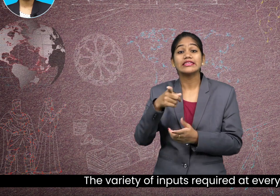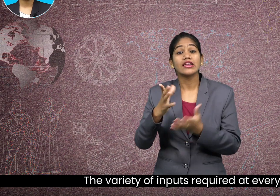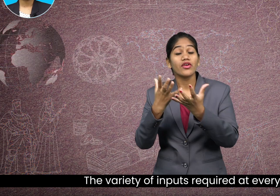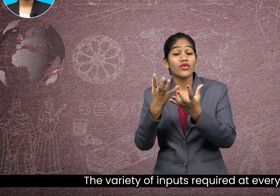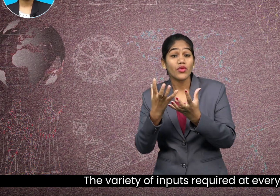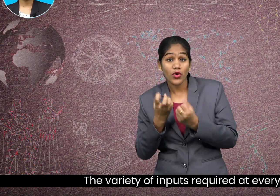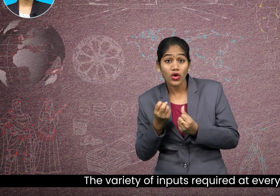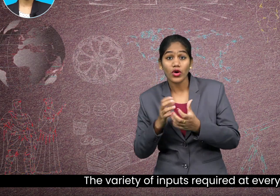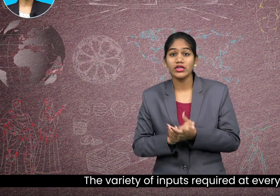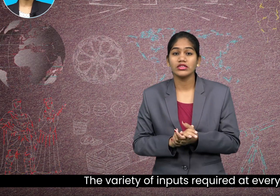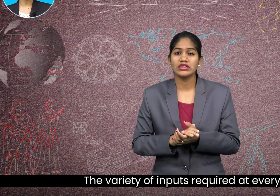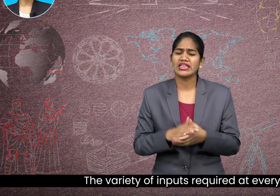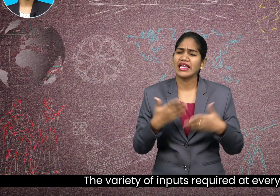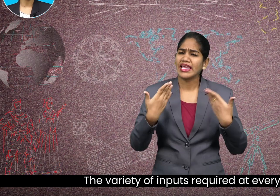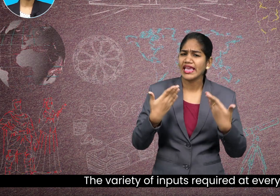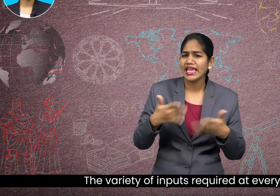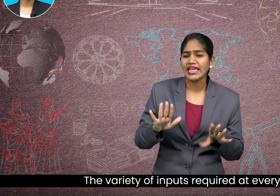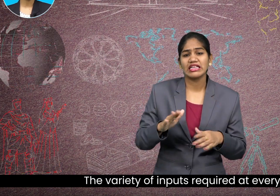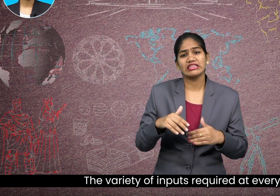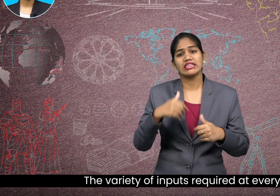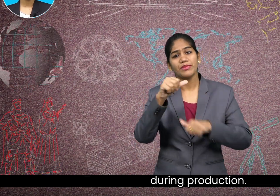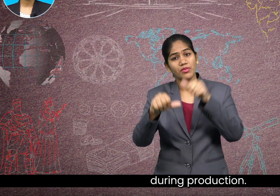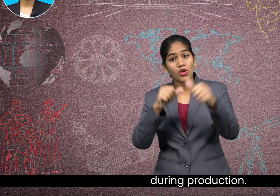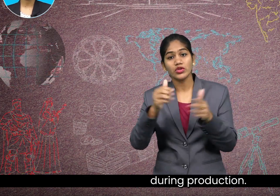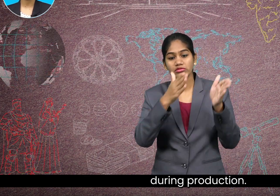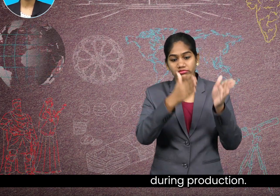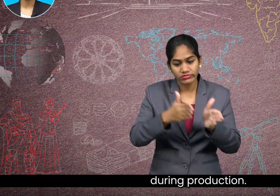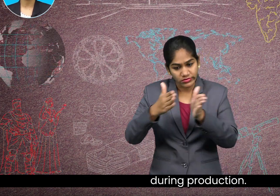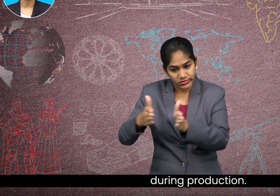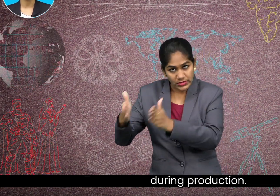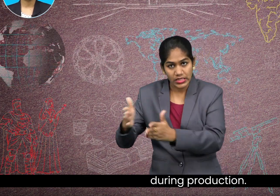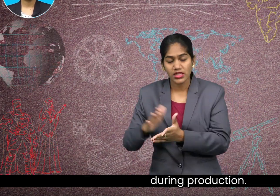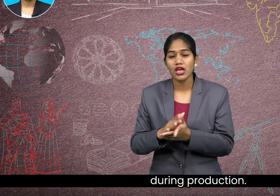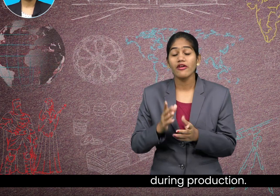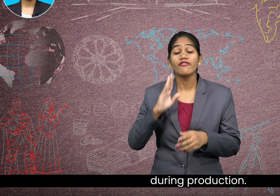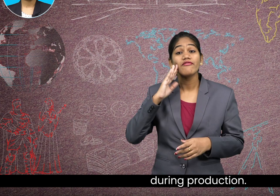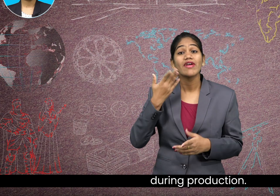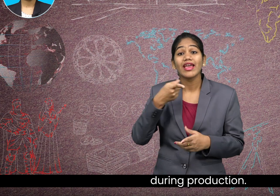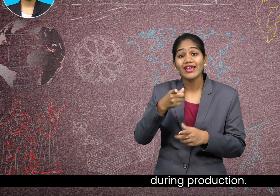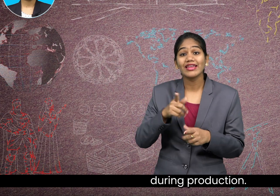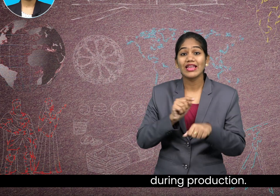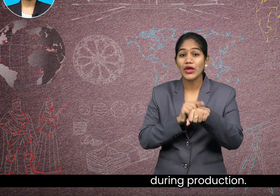required at every stage during production.